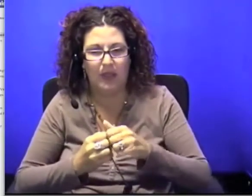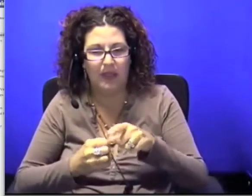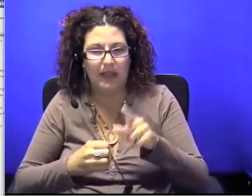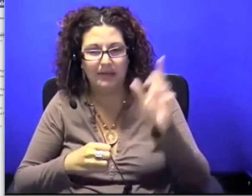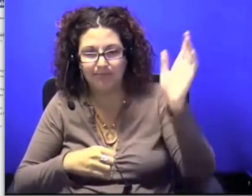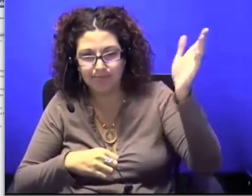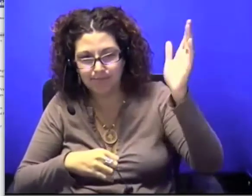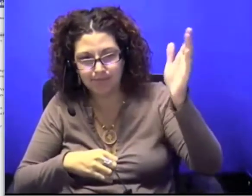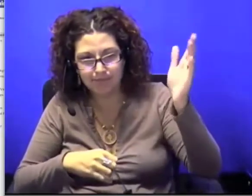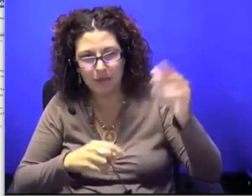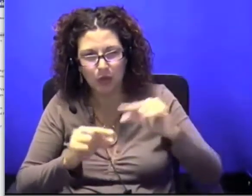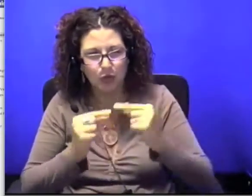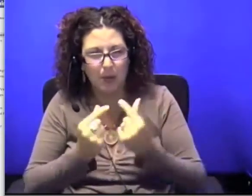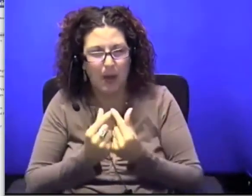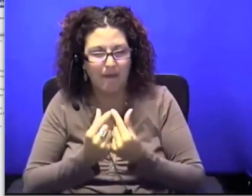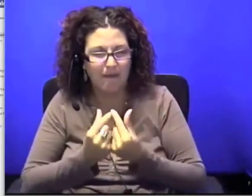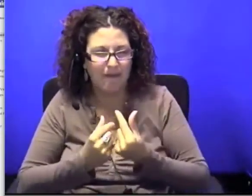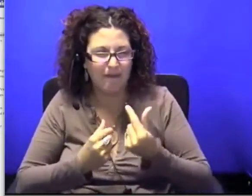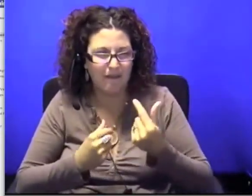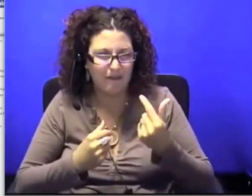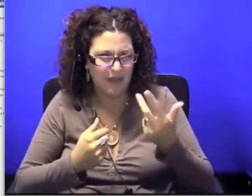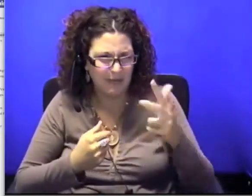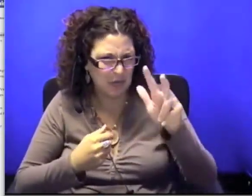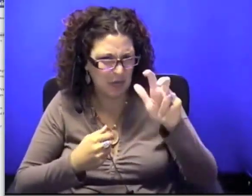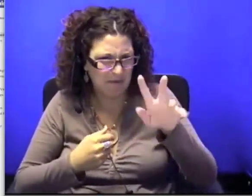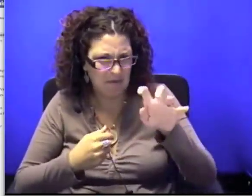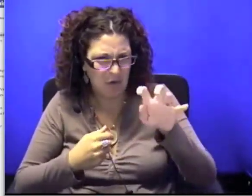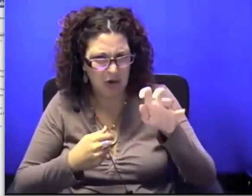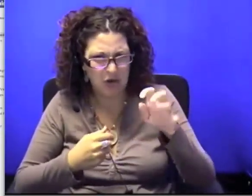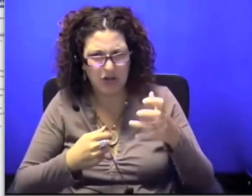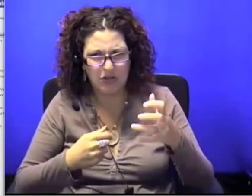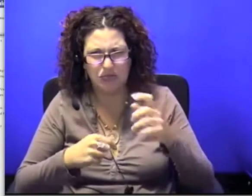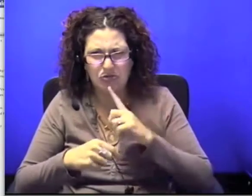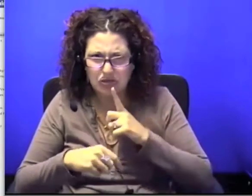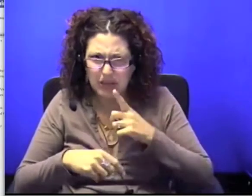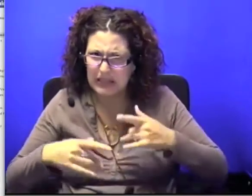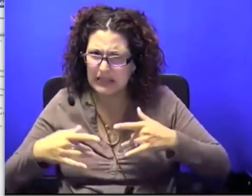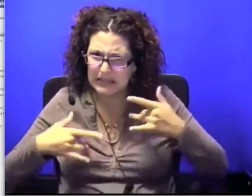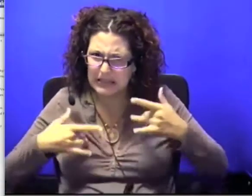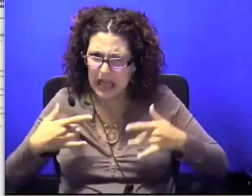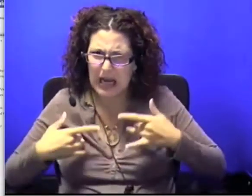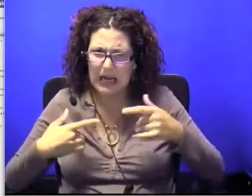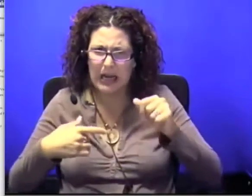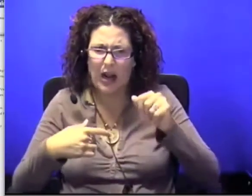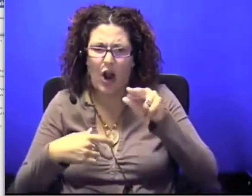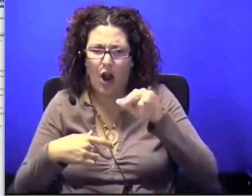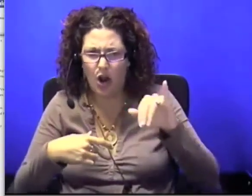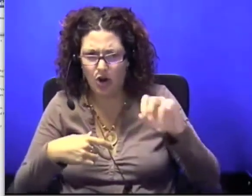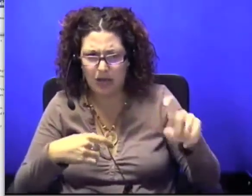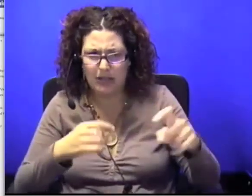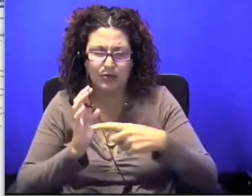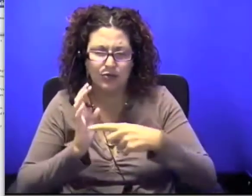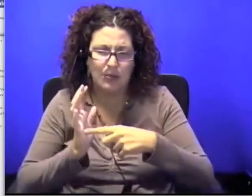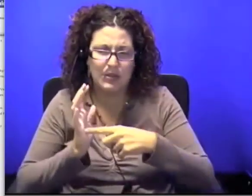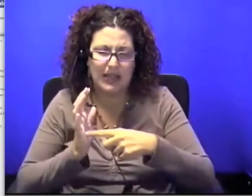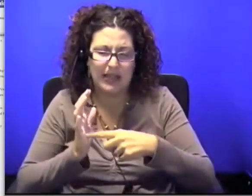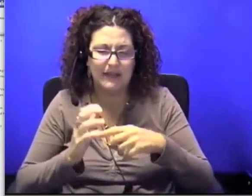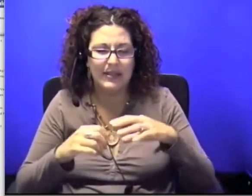in China. He spoke in front of a group of 300-400 really excited RX associates or